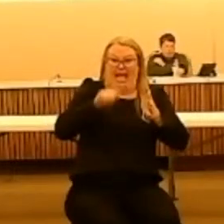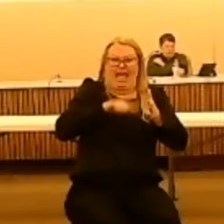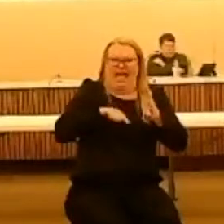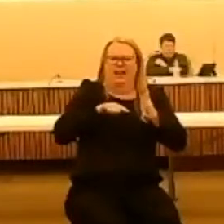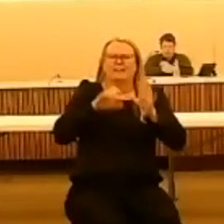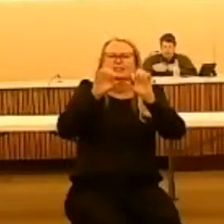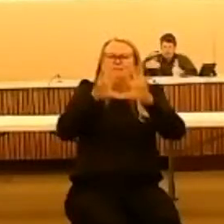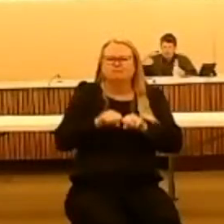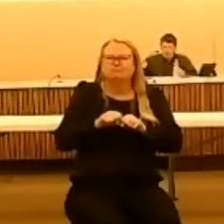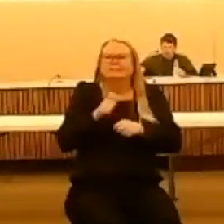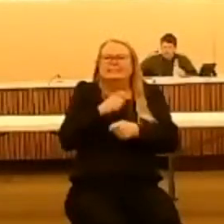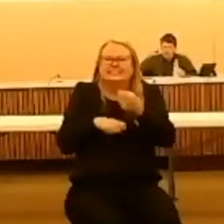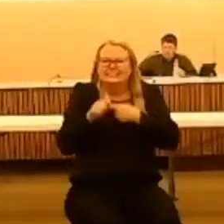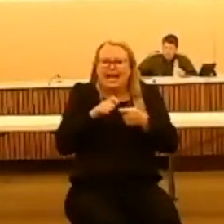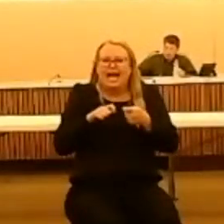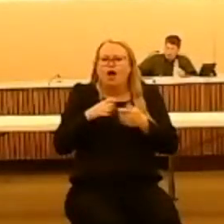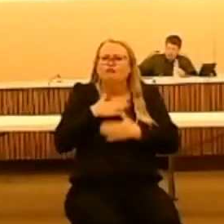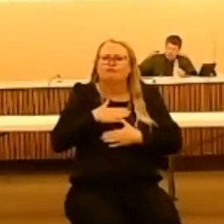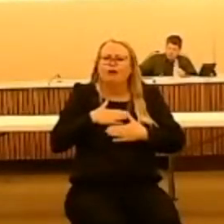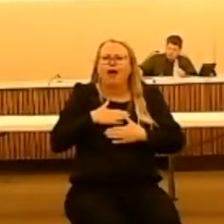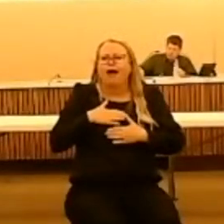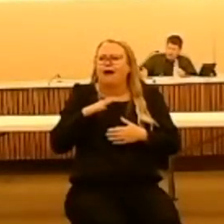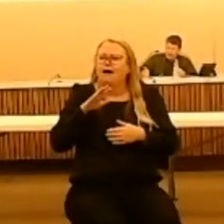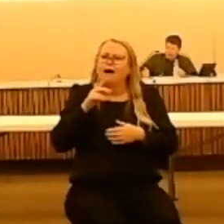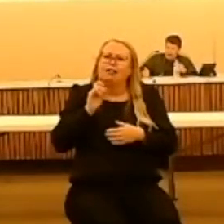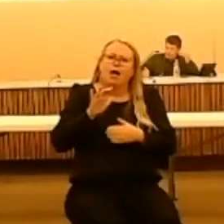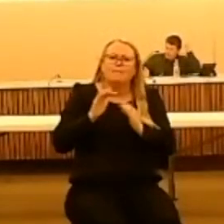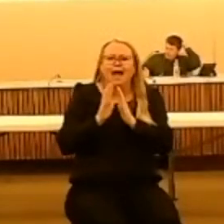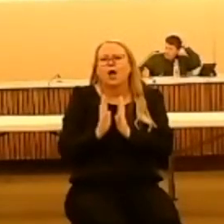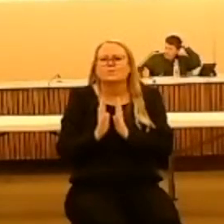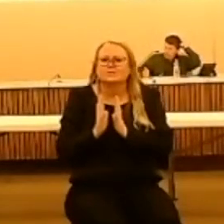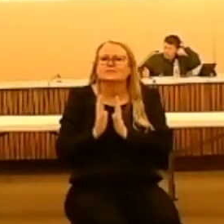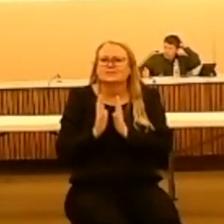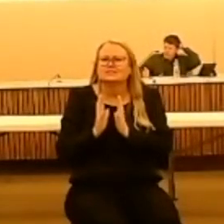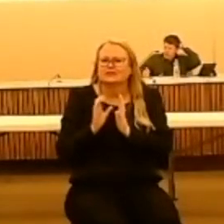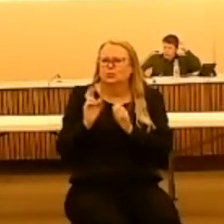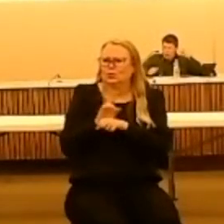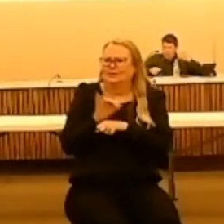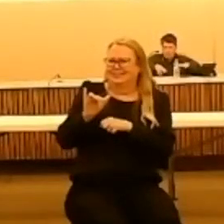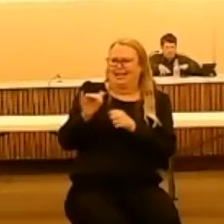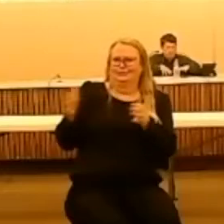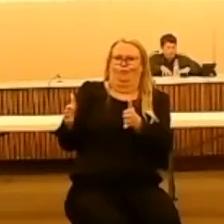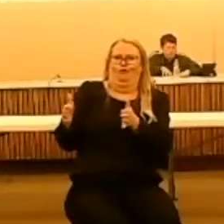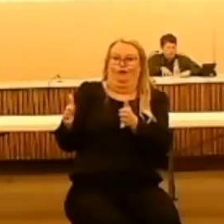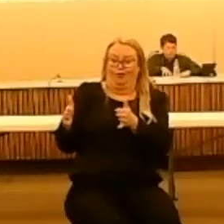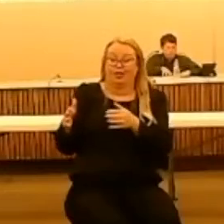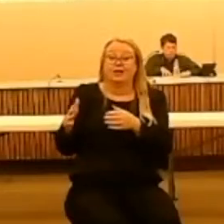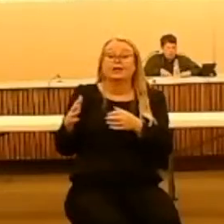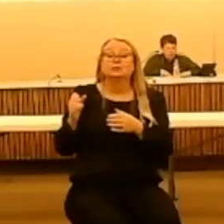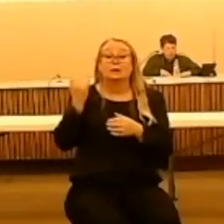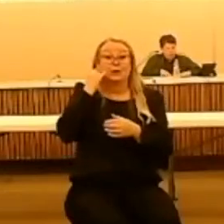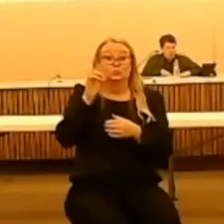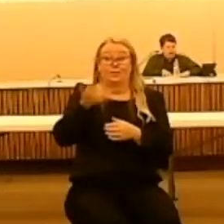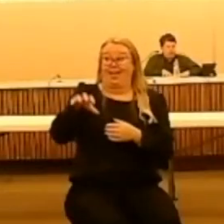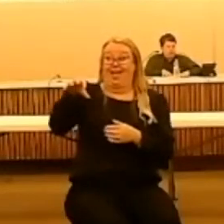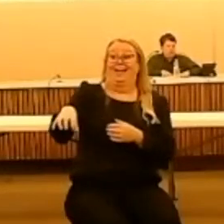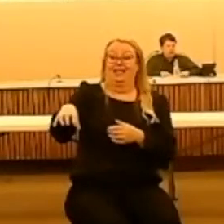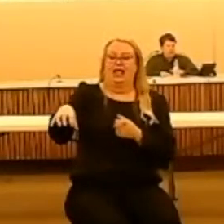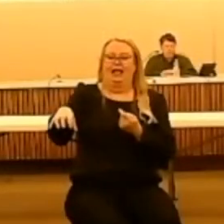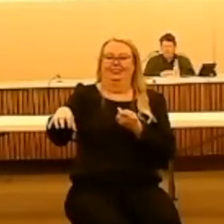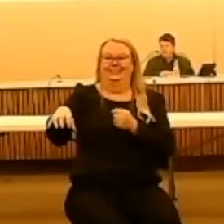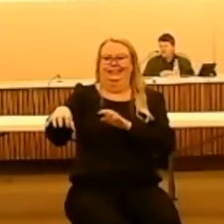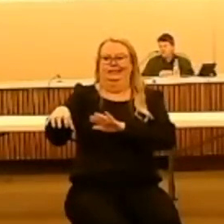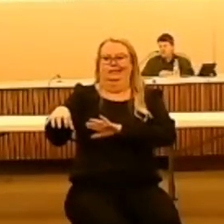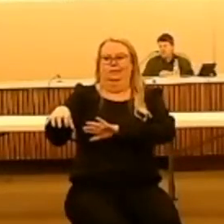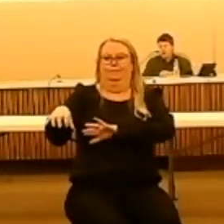building 6, which is in the northeast corner, could slide left. And then all these other buildings could actually slide a little bit